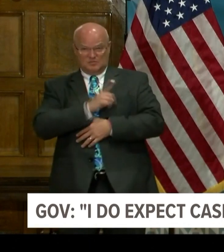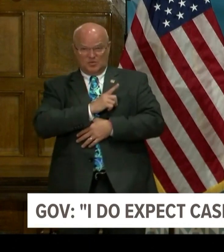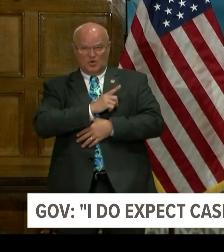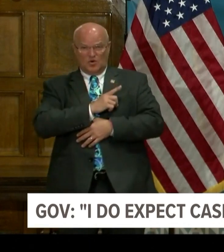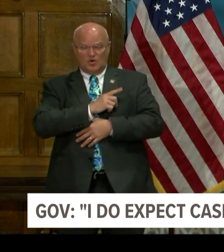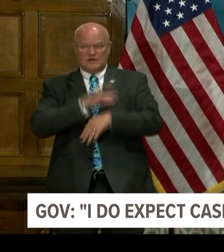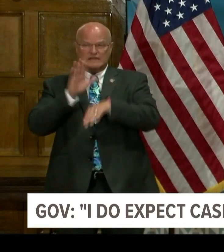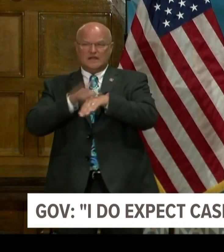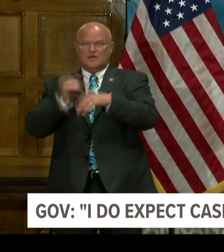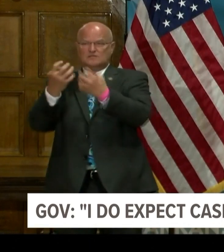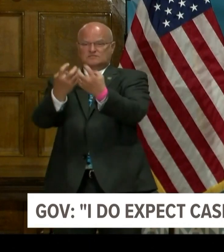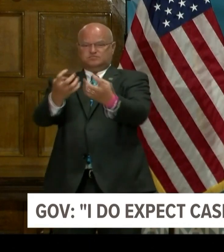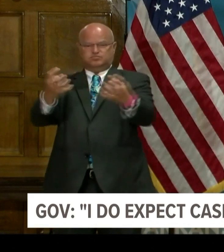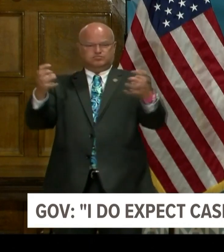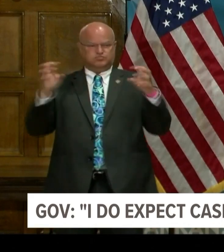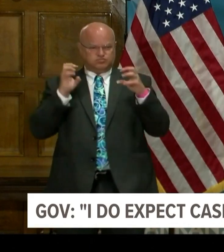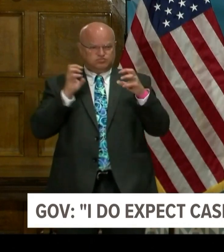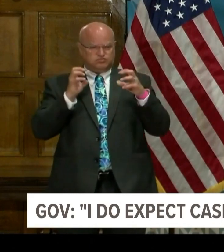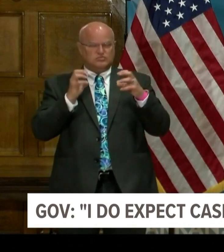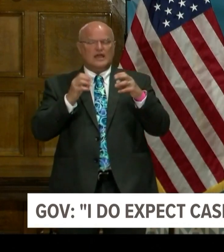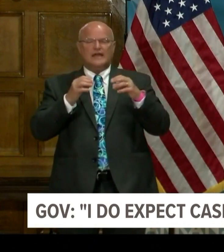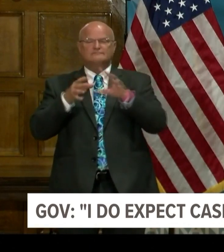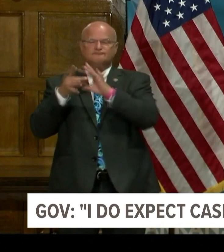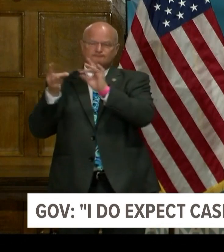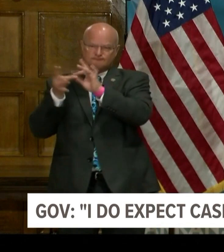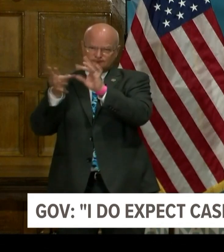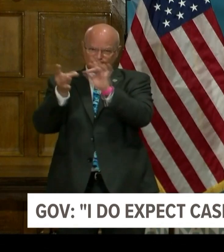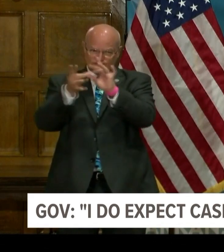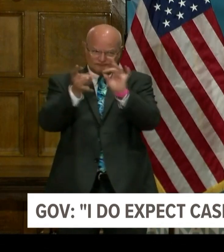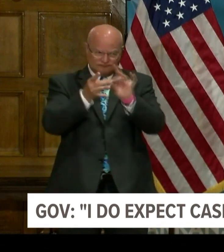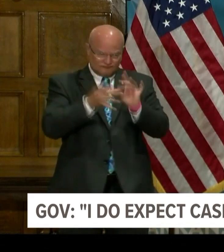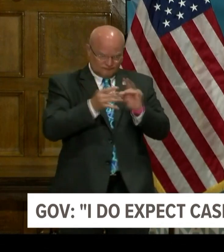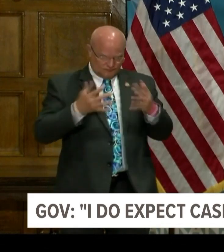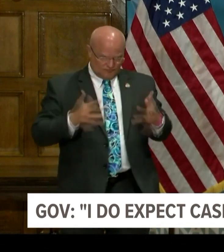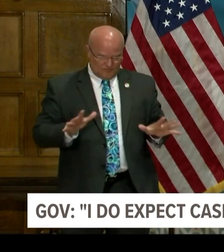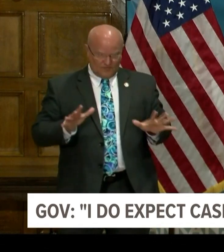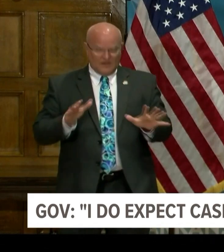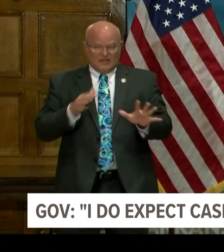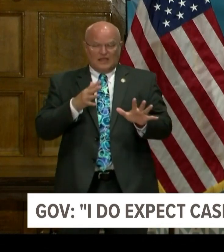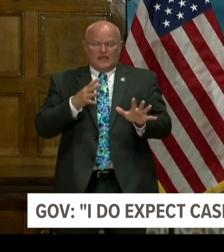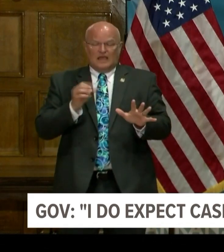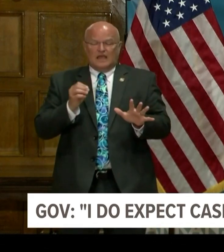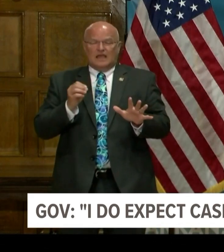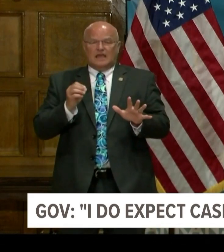that they were summoned. They all expressed their views on this, and